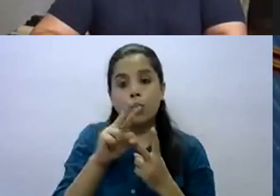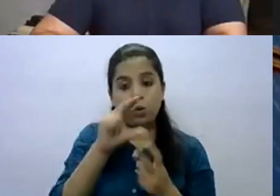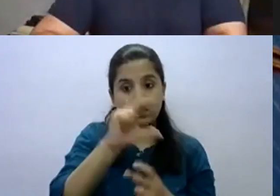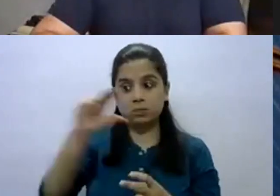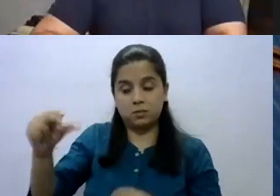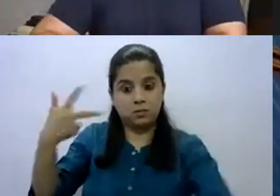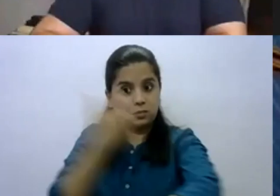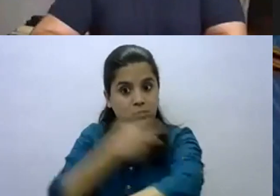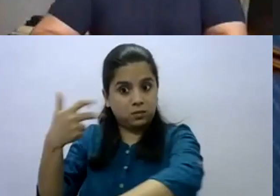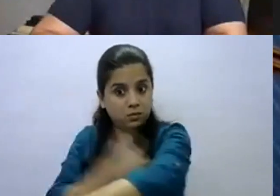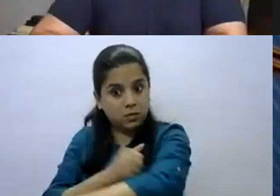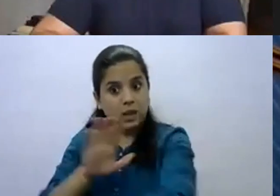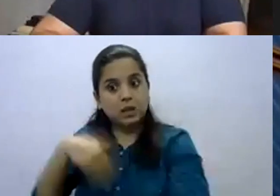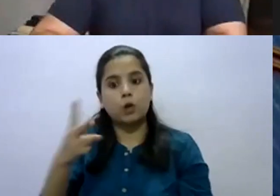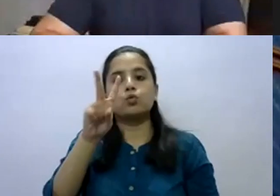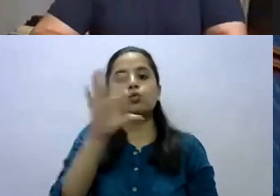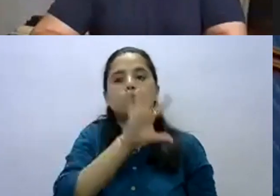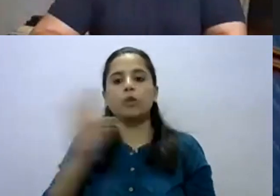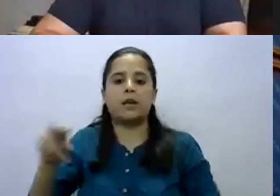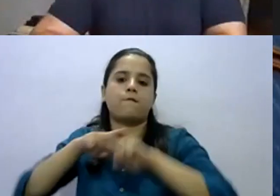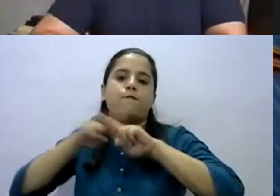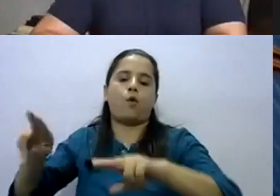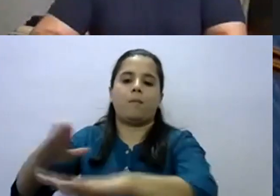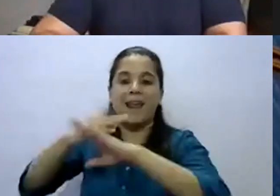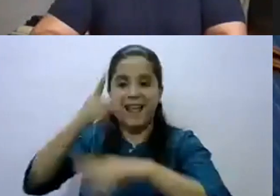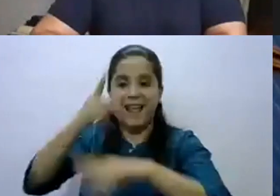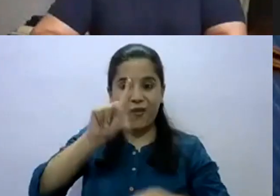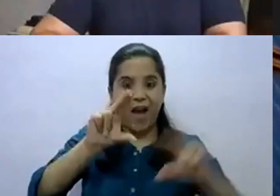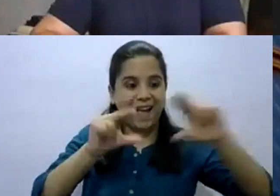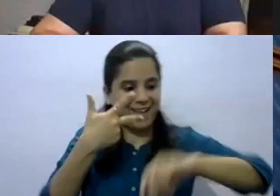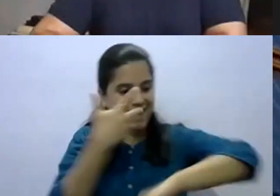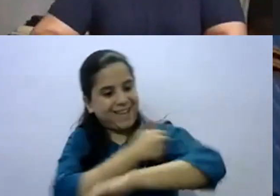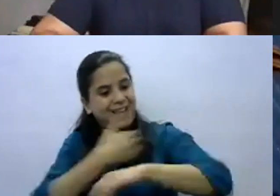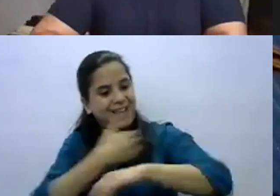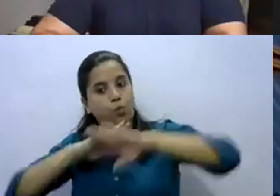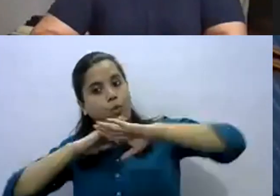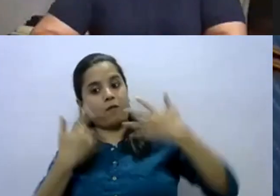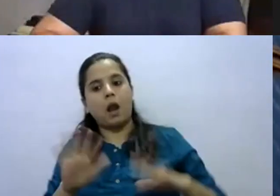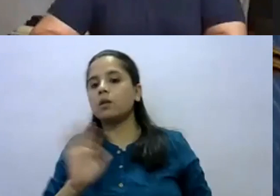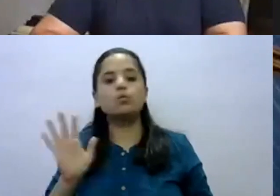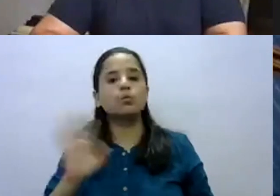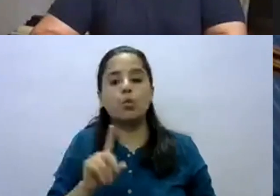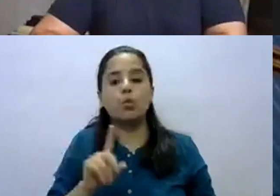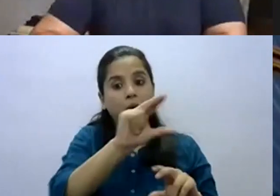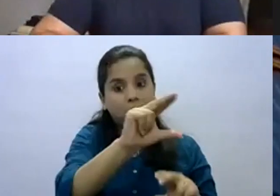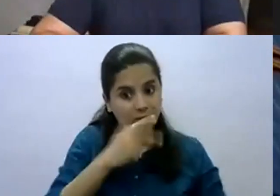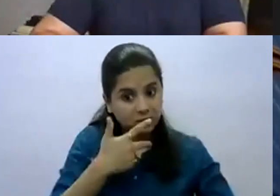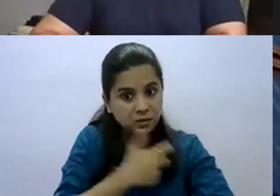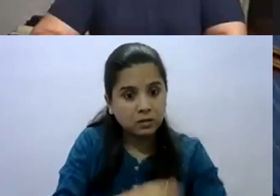after 2 weeks, you are having the full protection. Right. That is